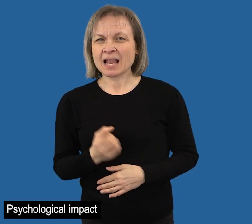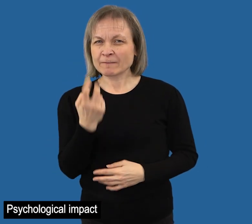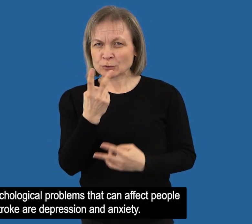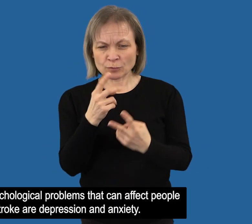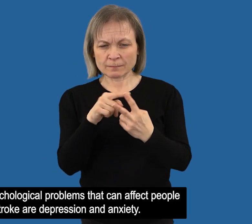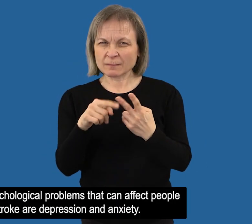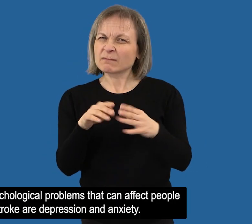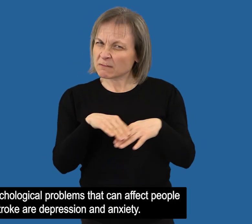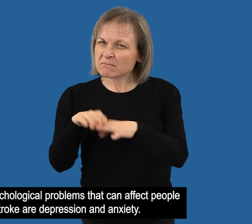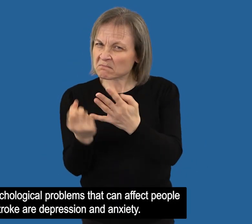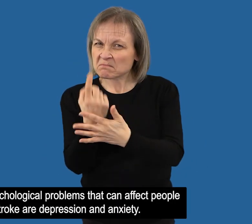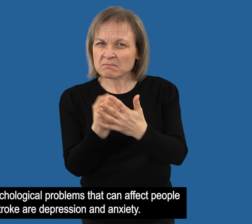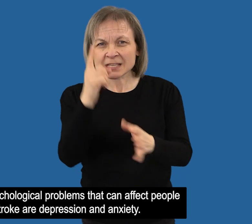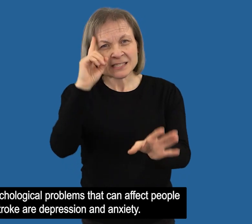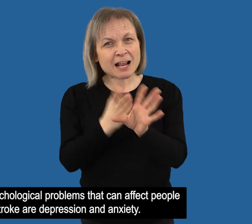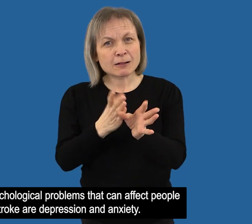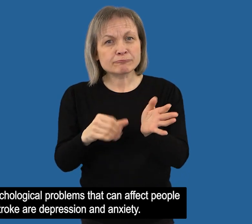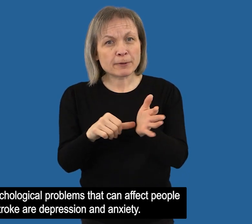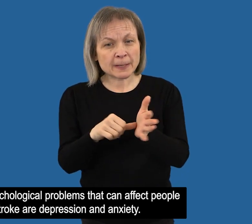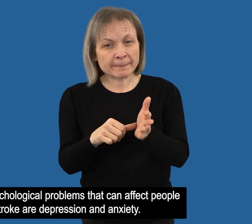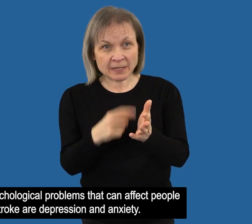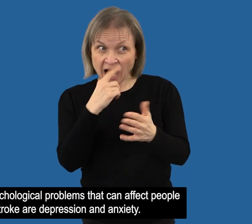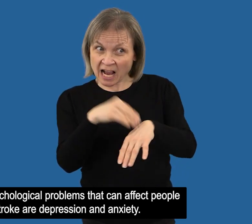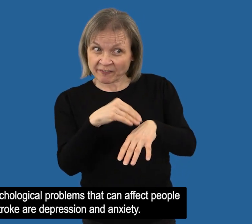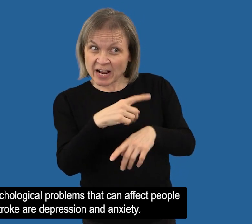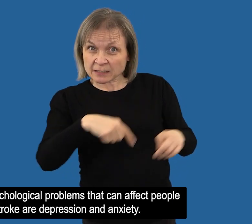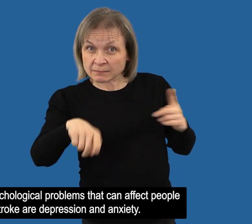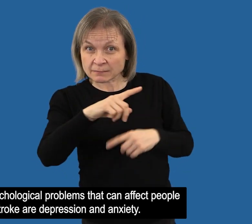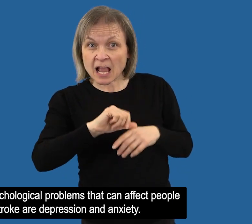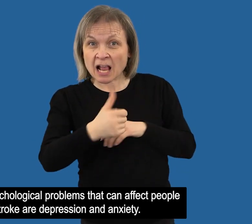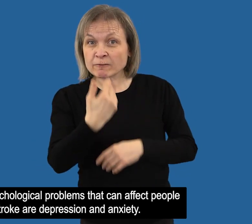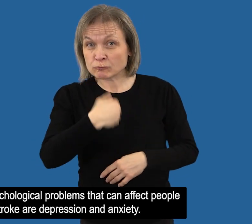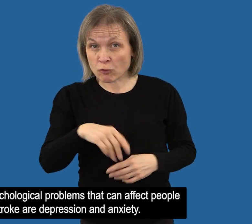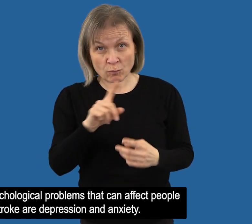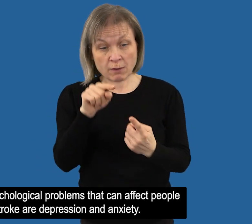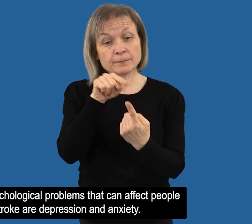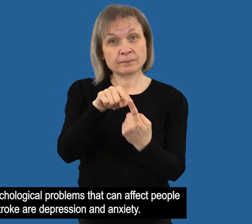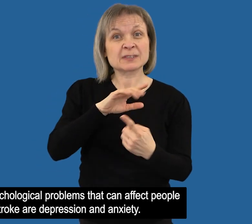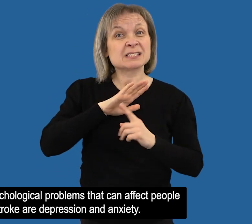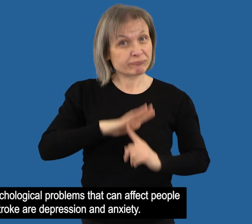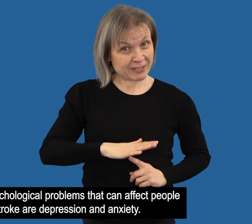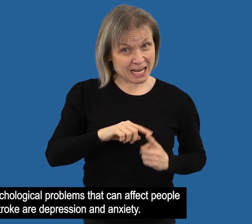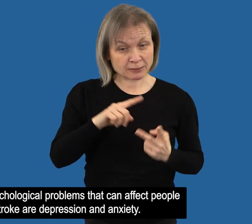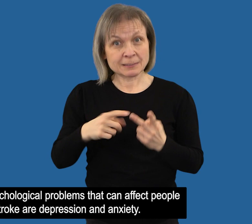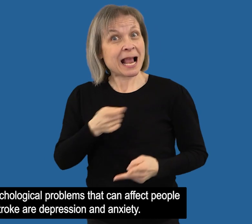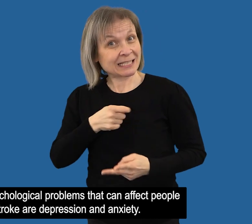Psychological impact. Two common psychological problems that can affect people after a stroke are depression